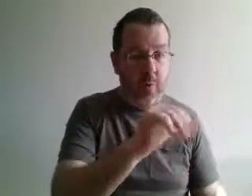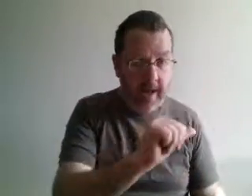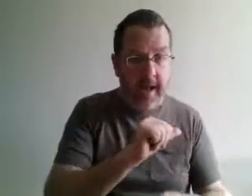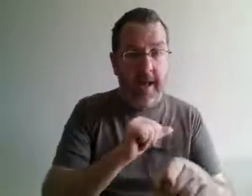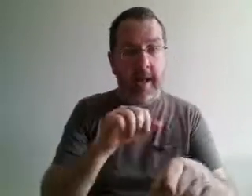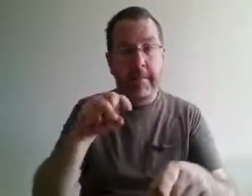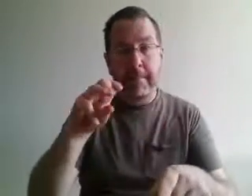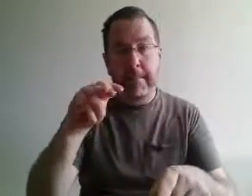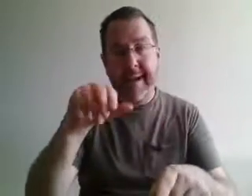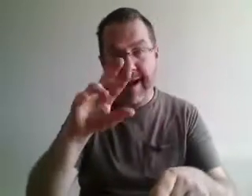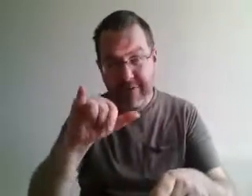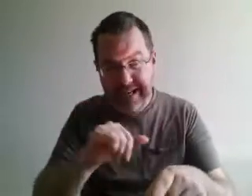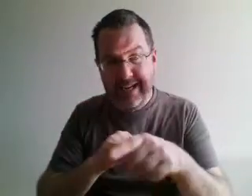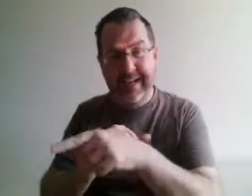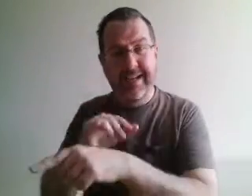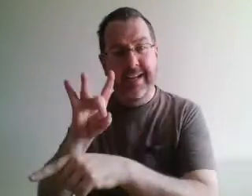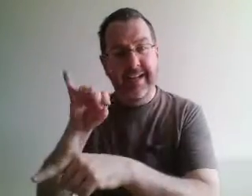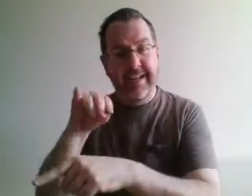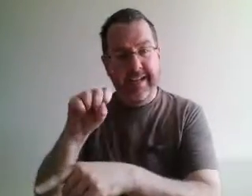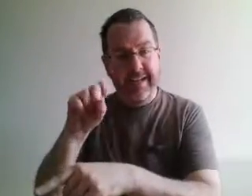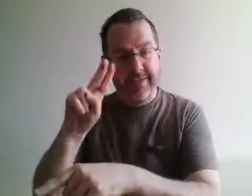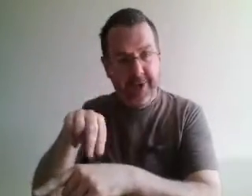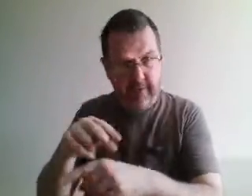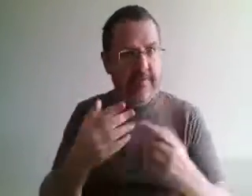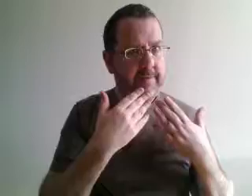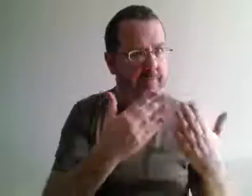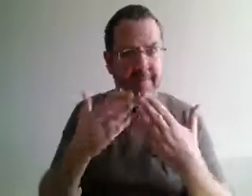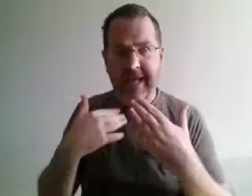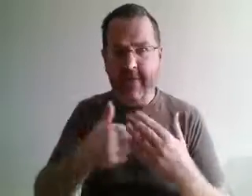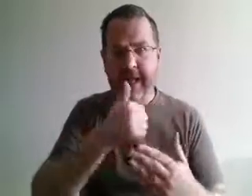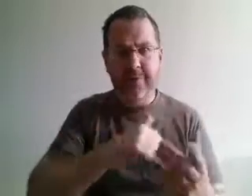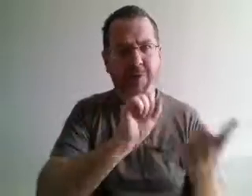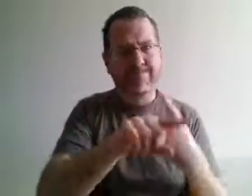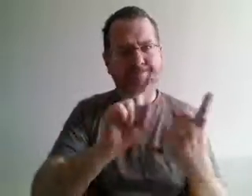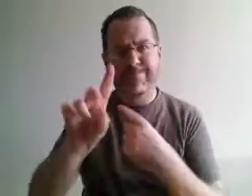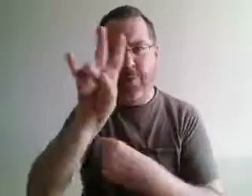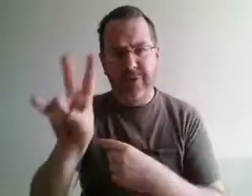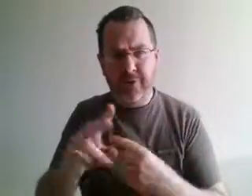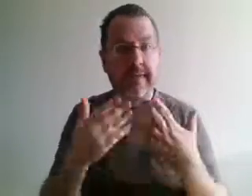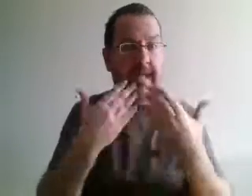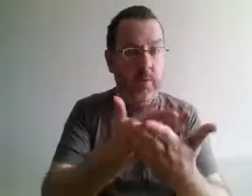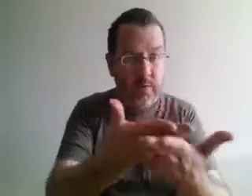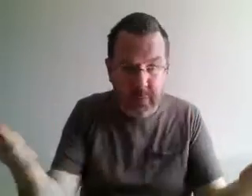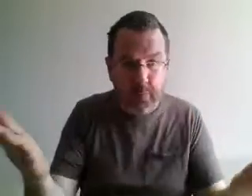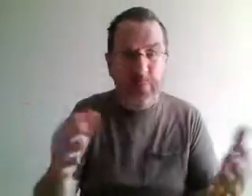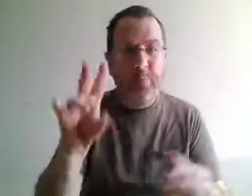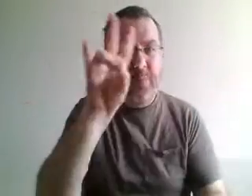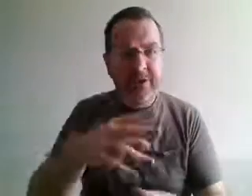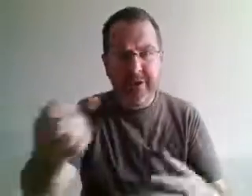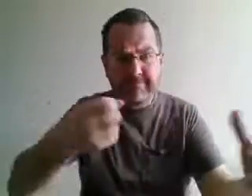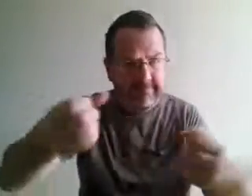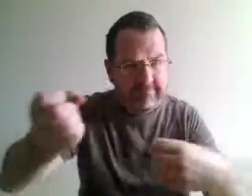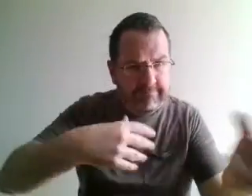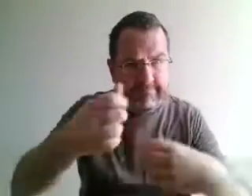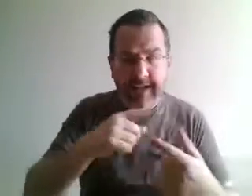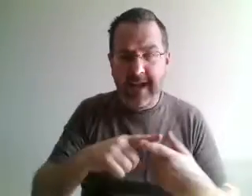morning. Lots of you sent in your questions, and we're very grateful to you for your time this morning and answering those questions. We had so many, we could have